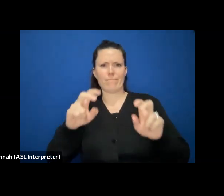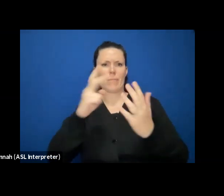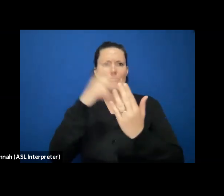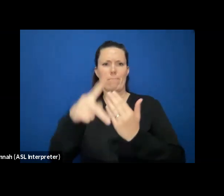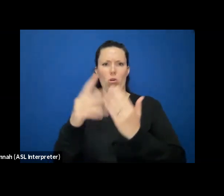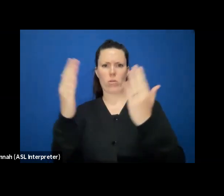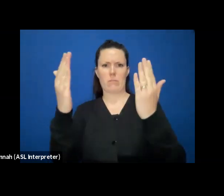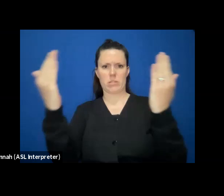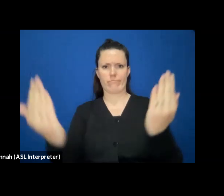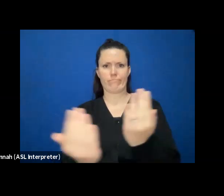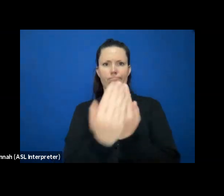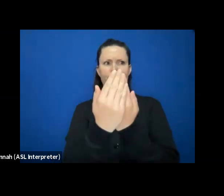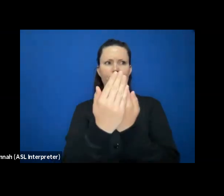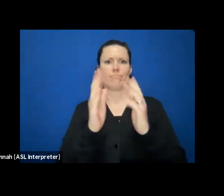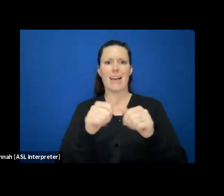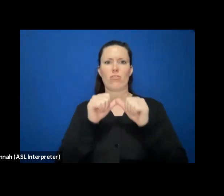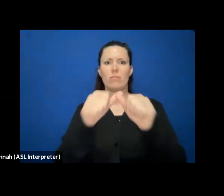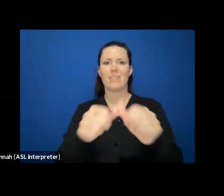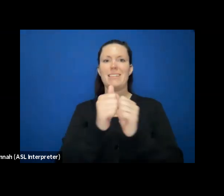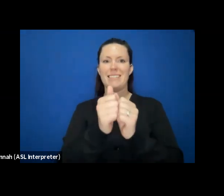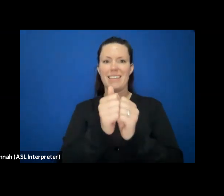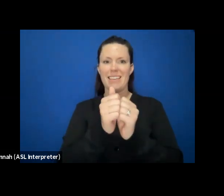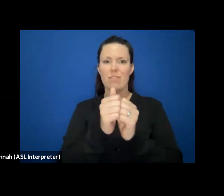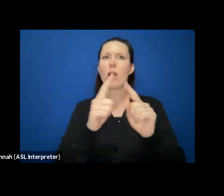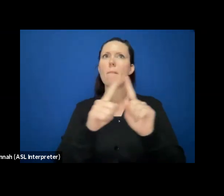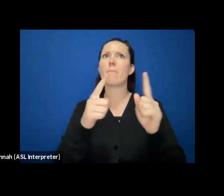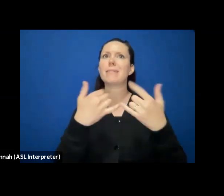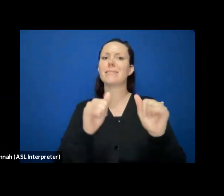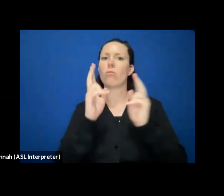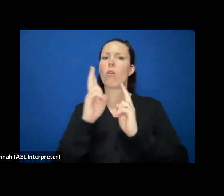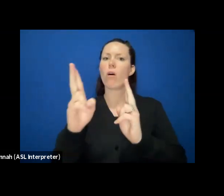and still follow both IL, follow the IL philosophy.